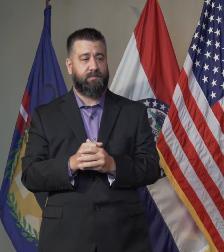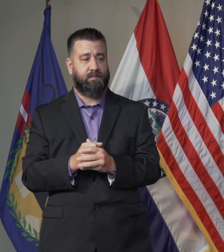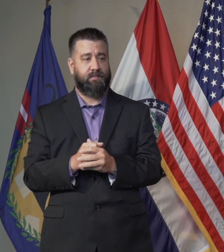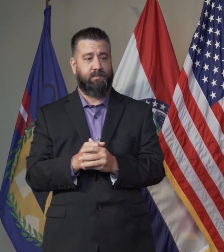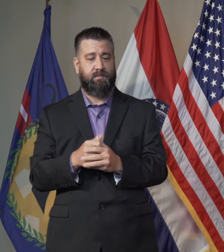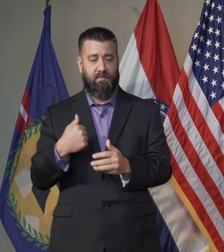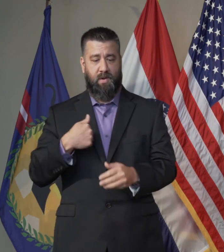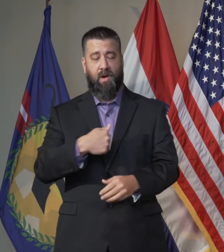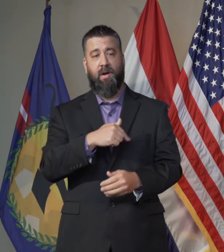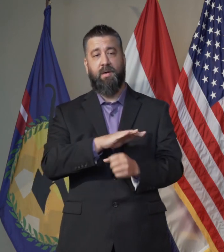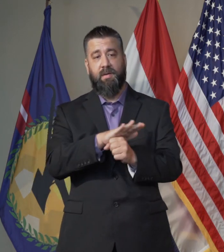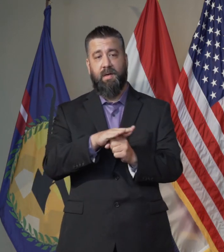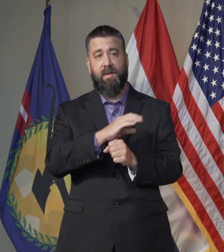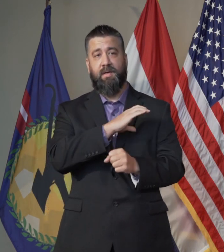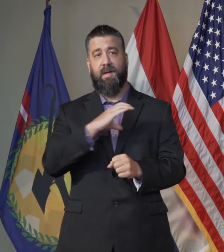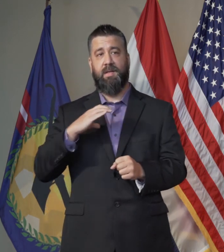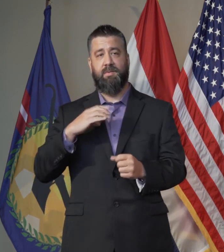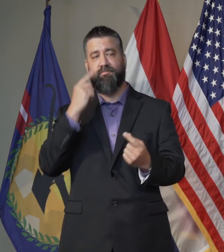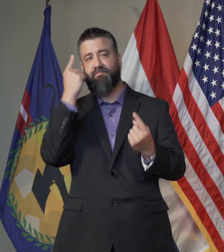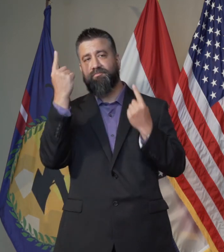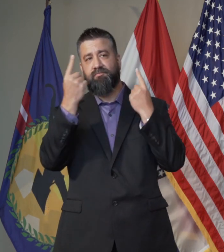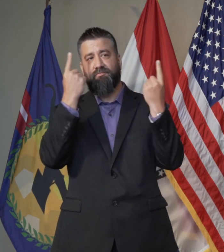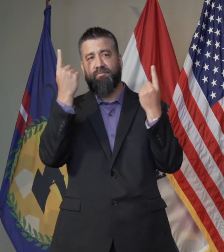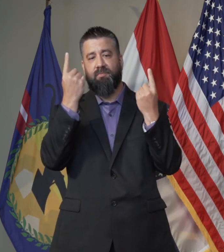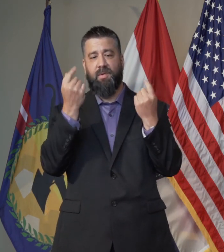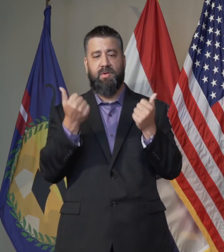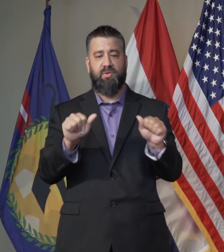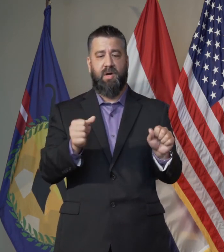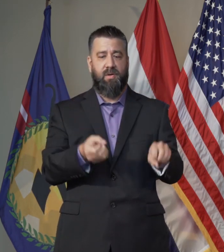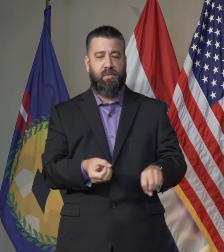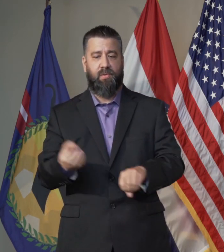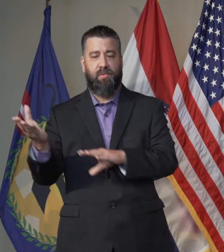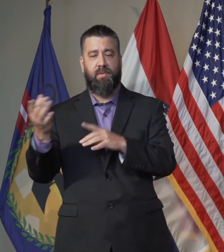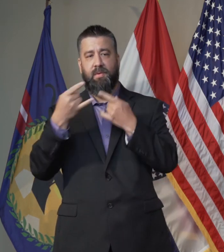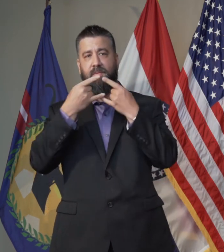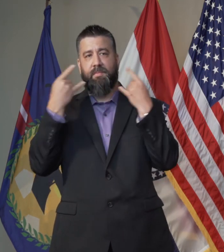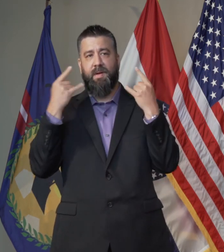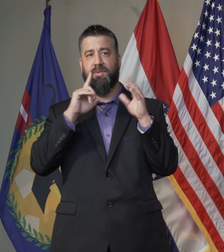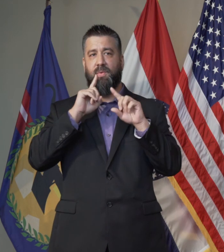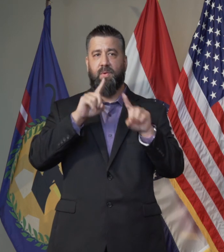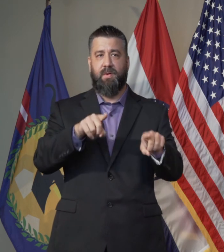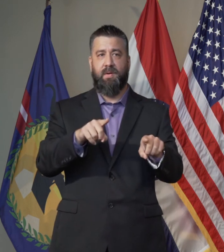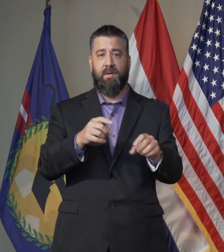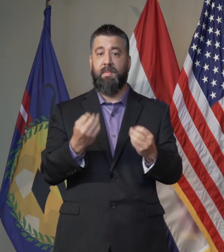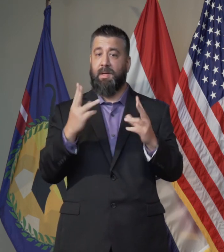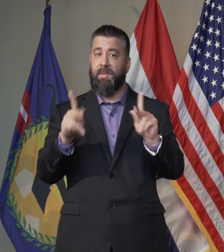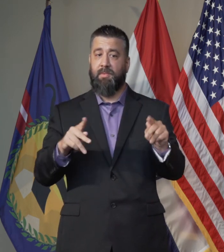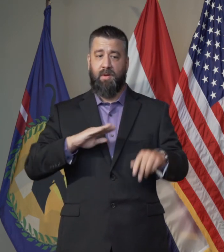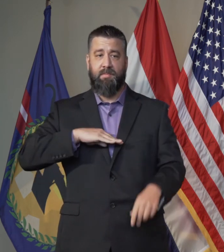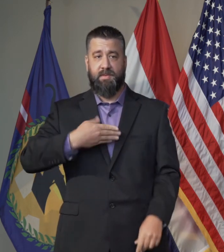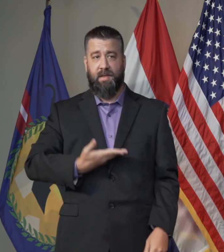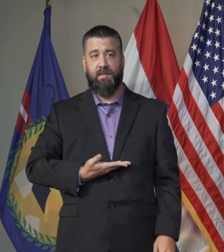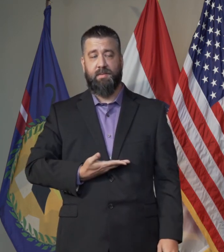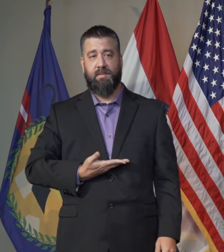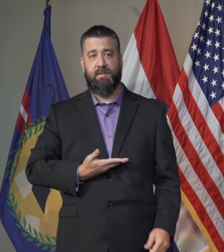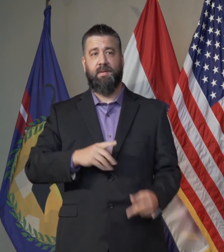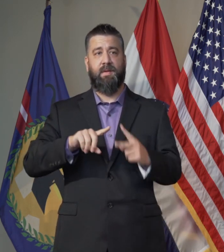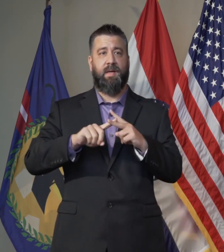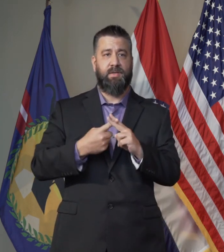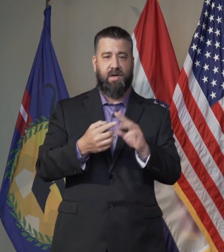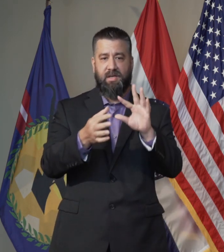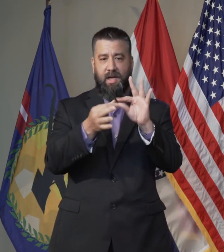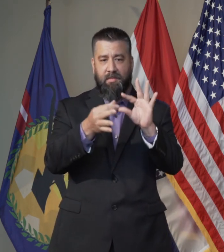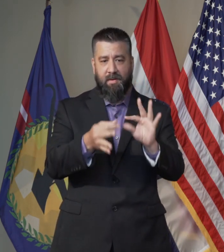county council was actually considering trying to remove mask mandates and limit public health orders, a lot of people were upset, and then they started